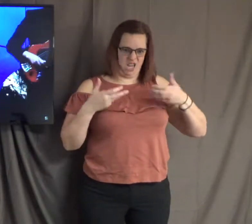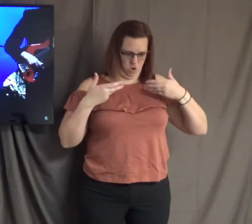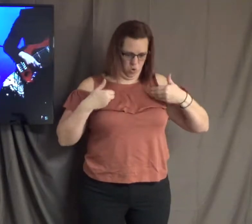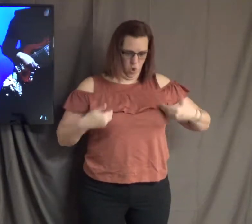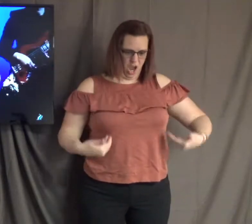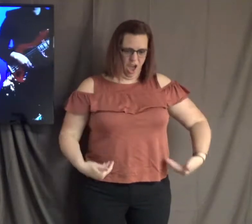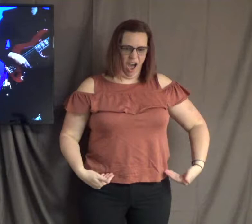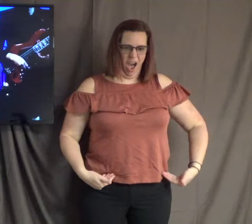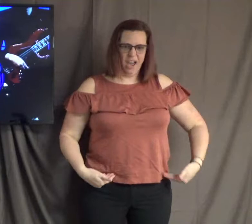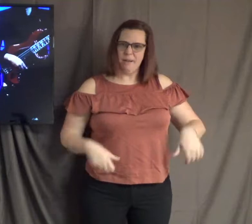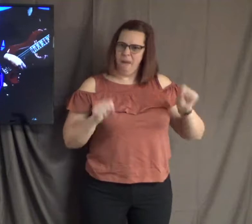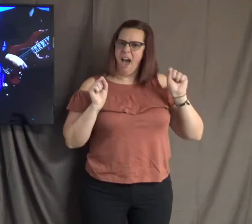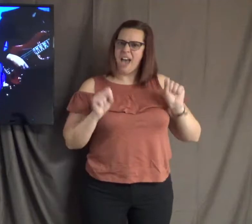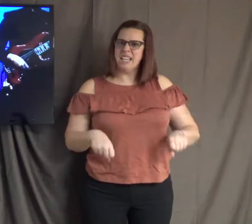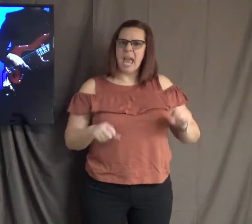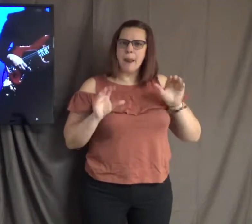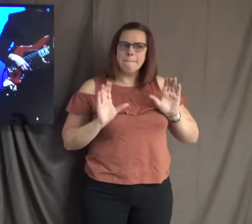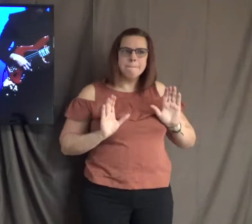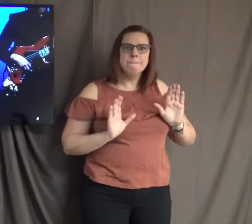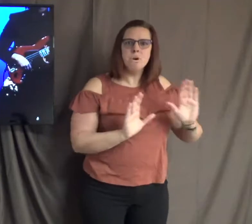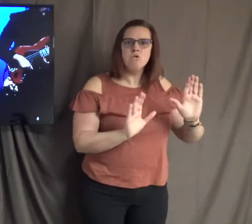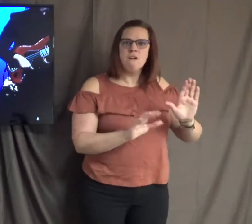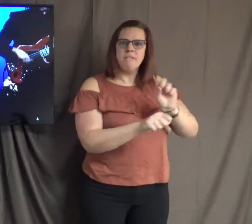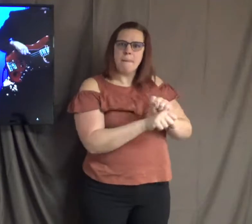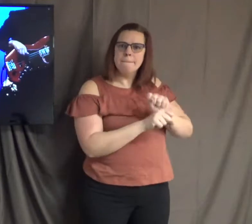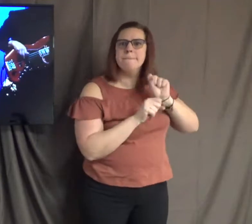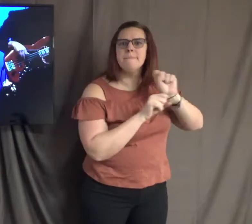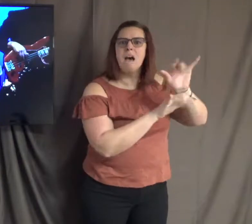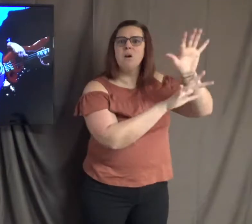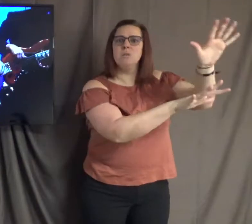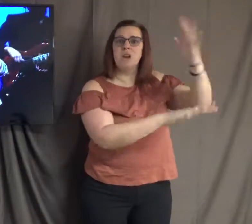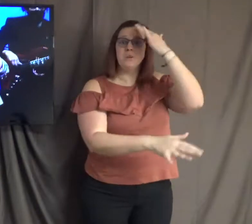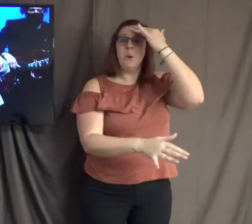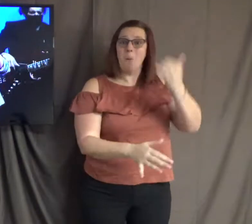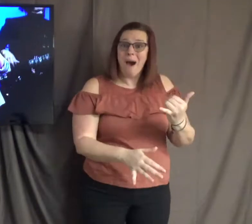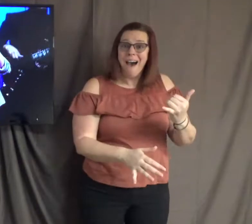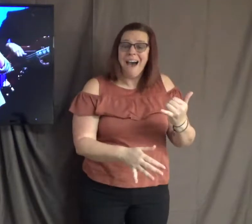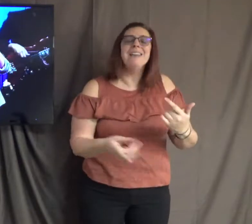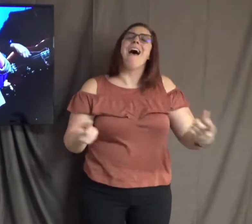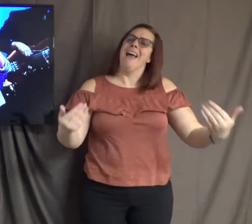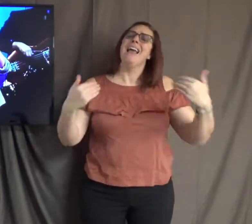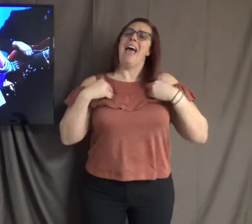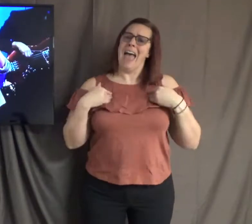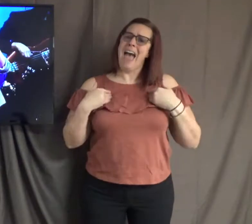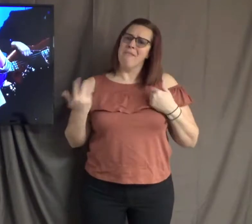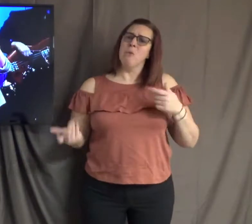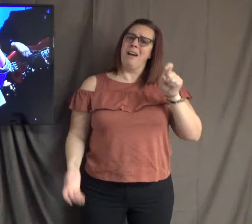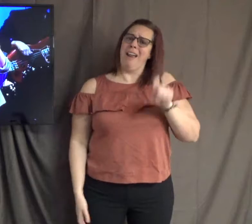move mountains because you have what it